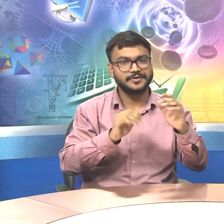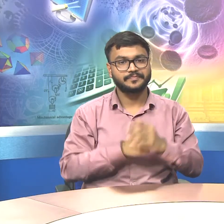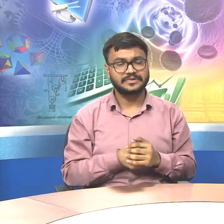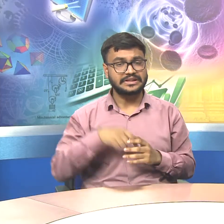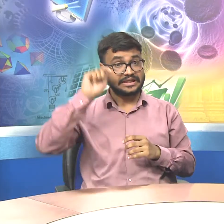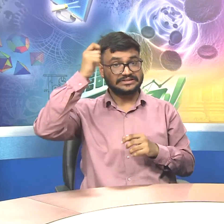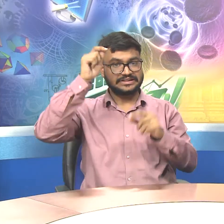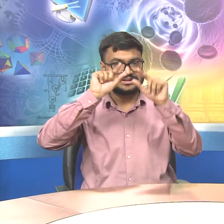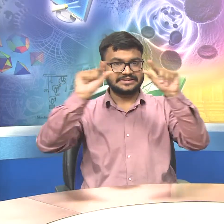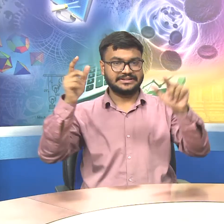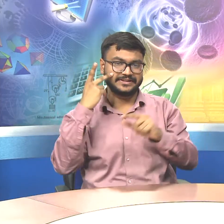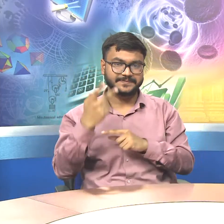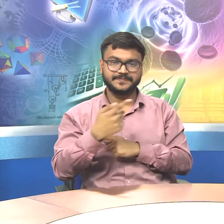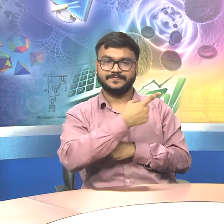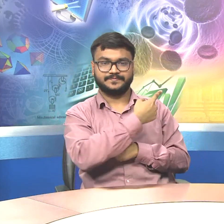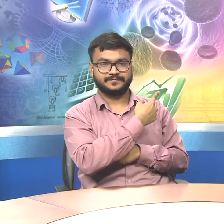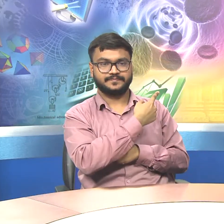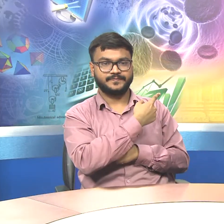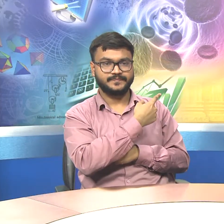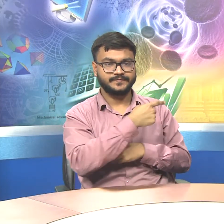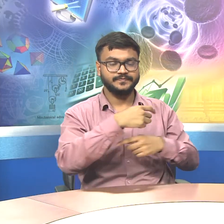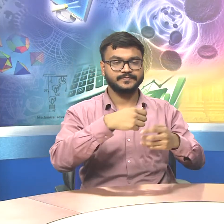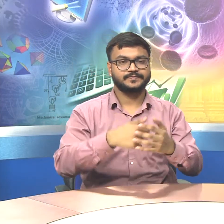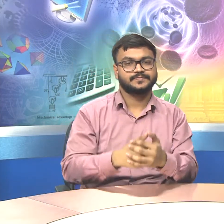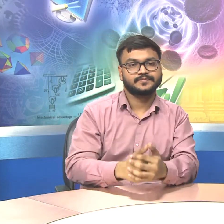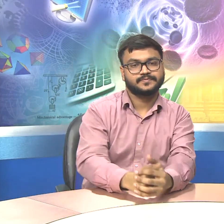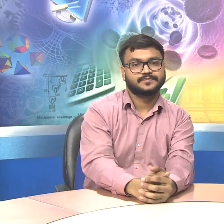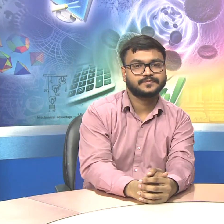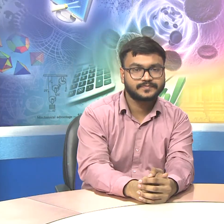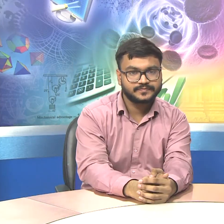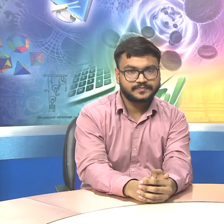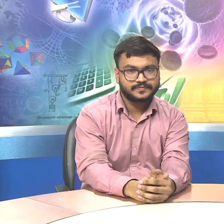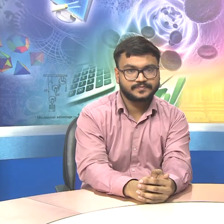umbrella and the other hand is showing the walking sign.